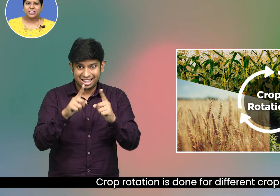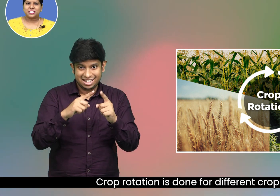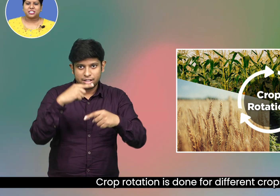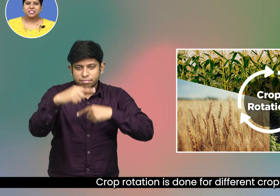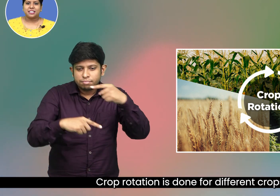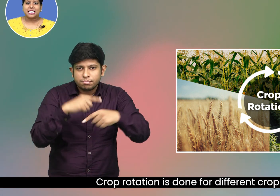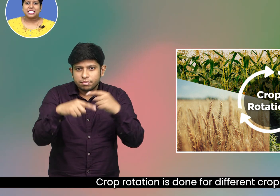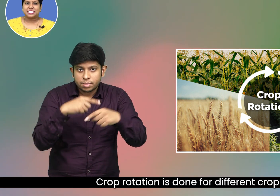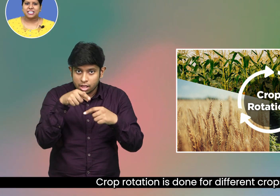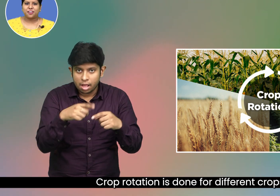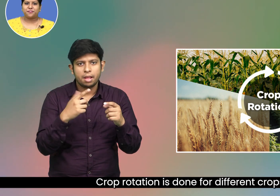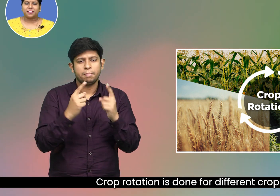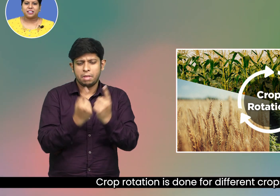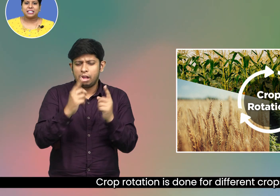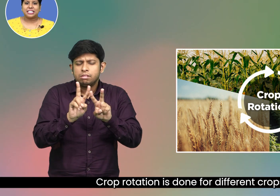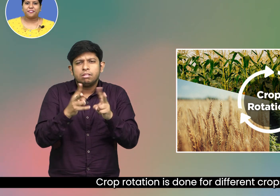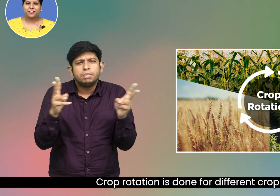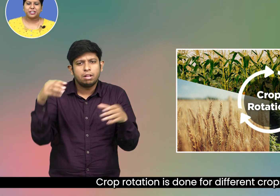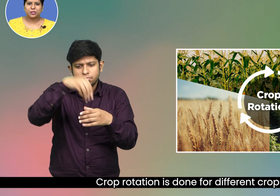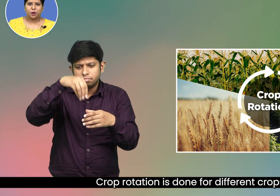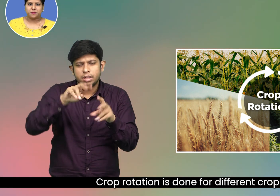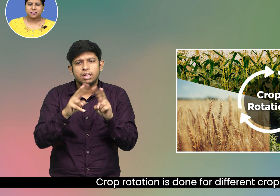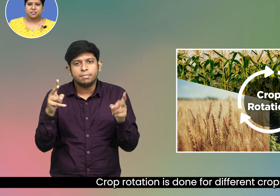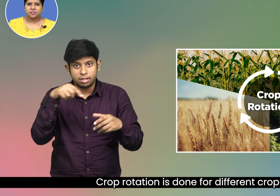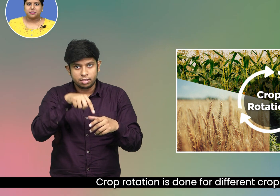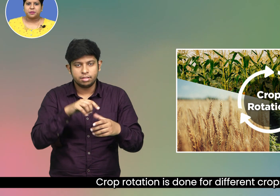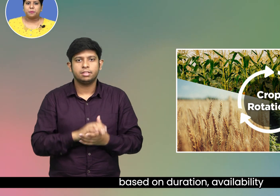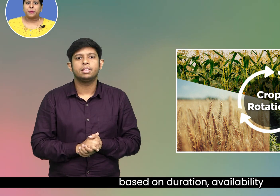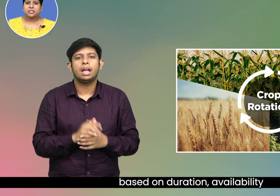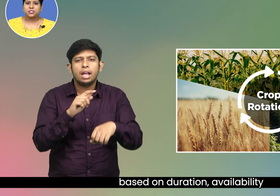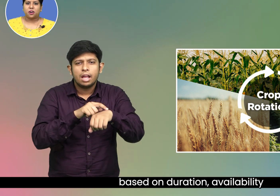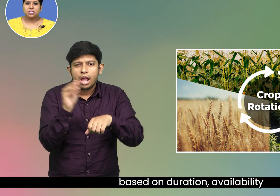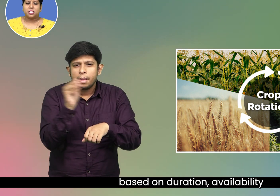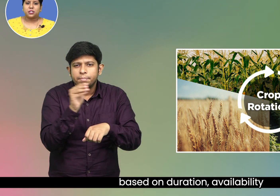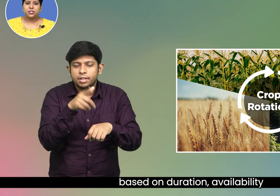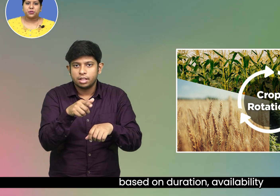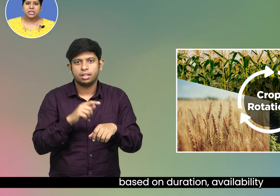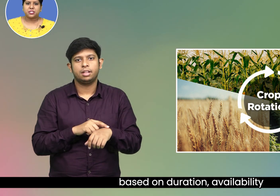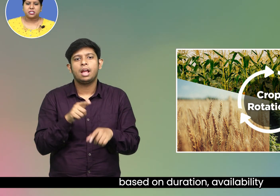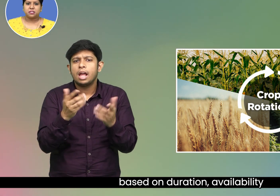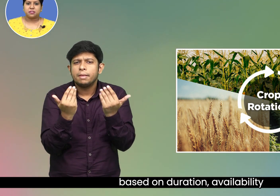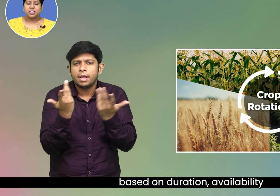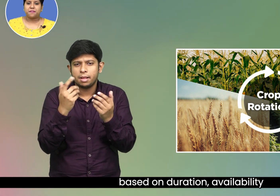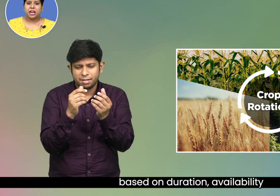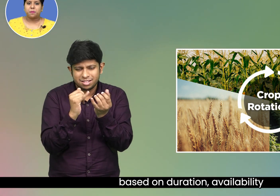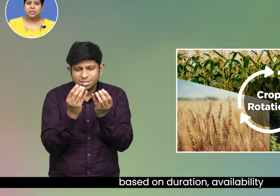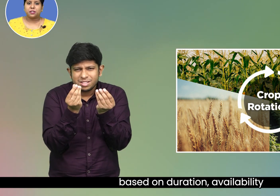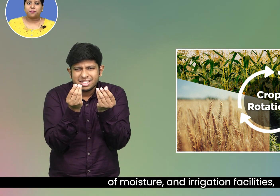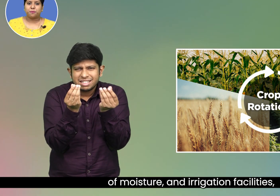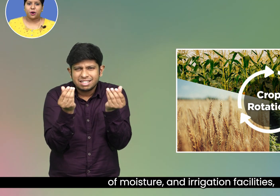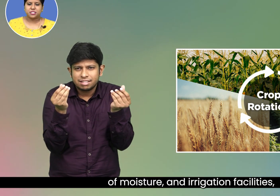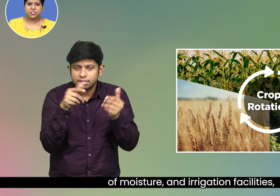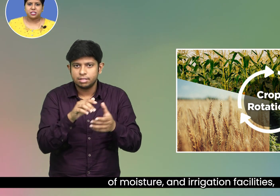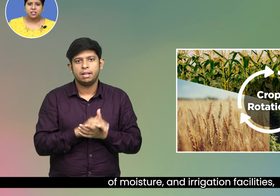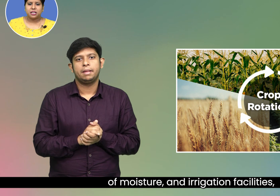Crop rotation is done for different crops based on duration, availability